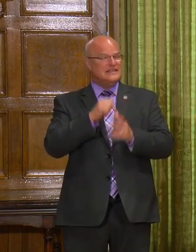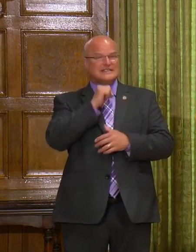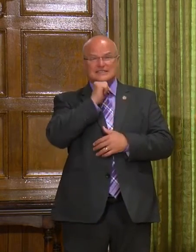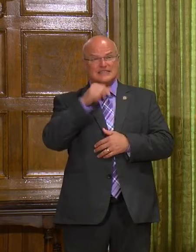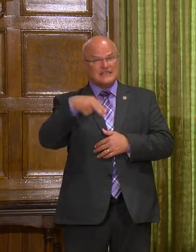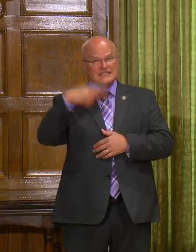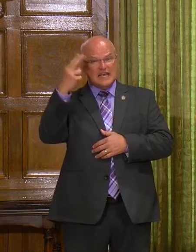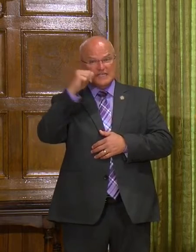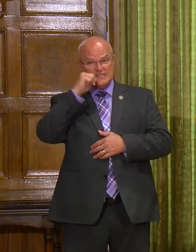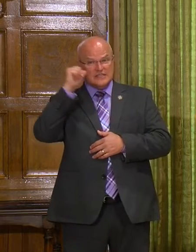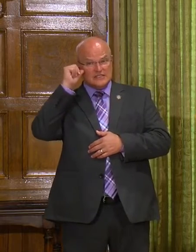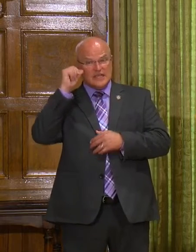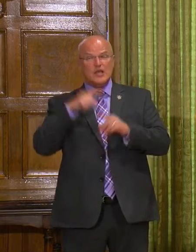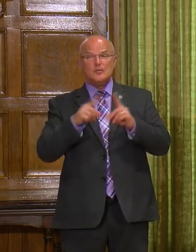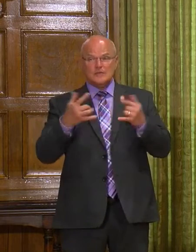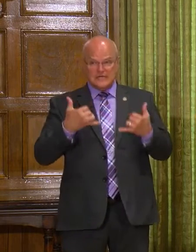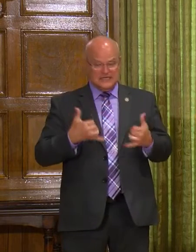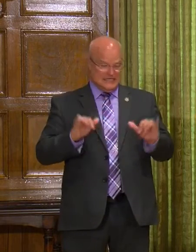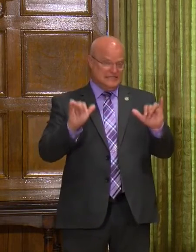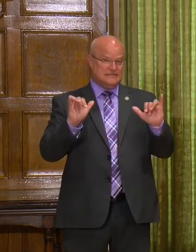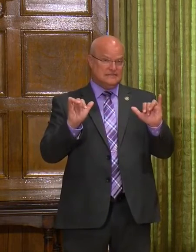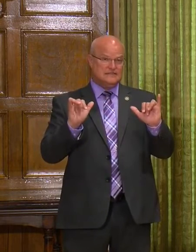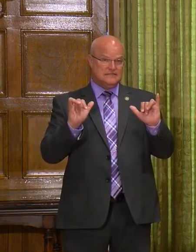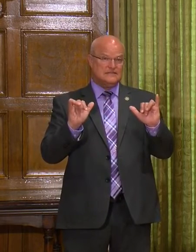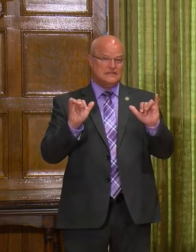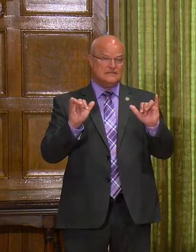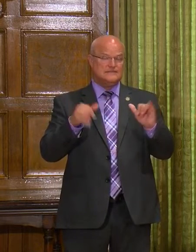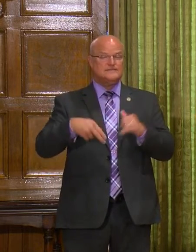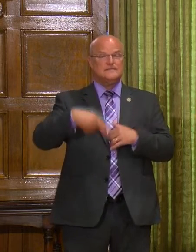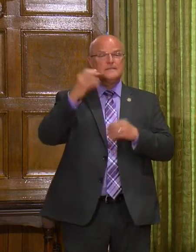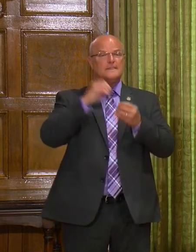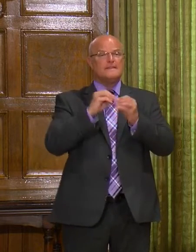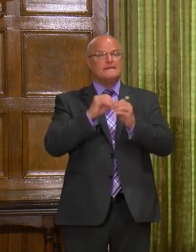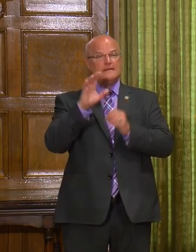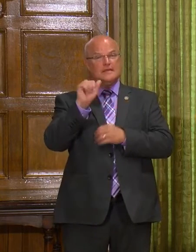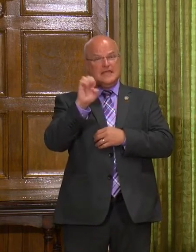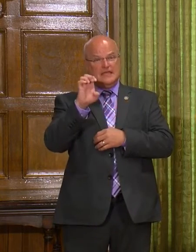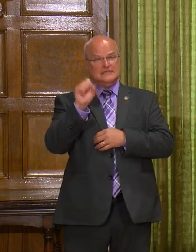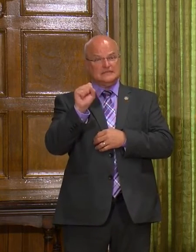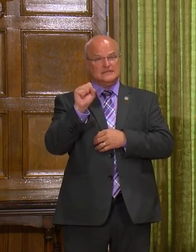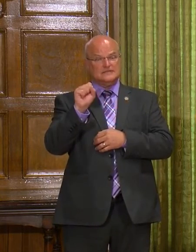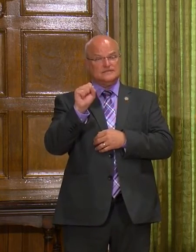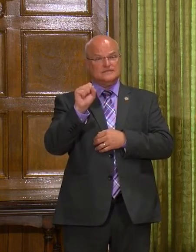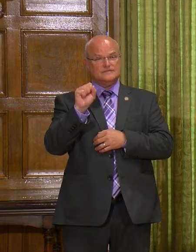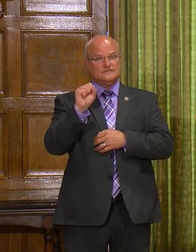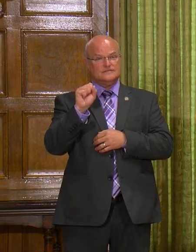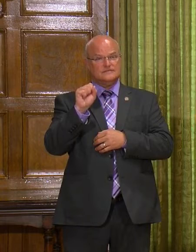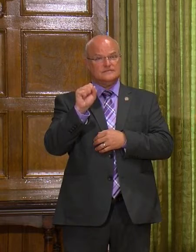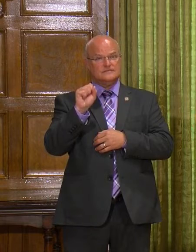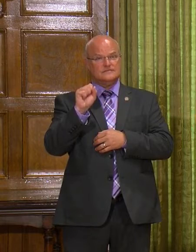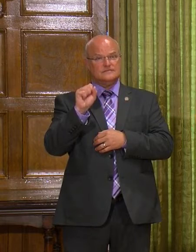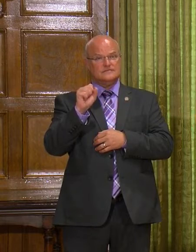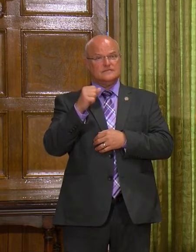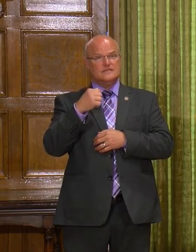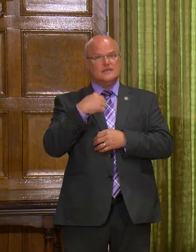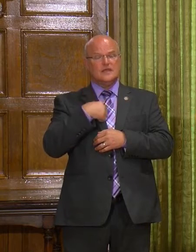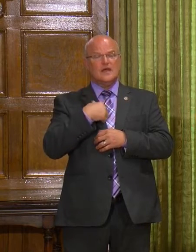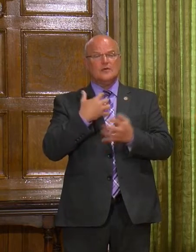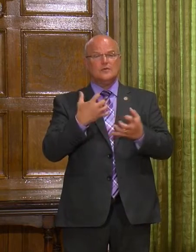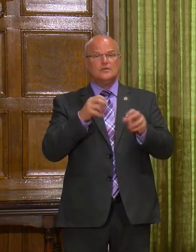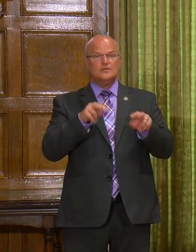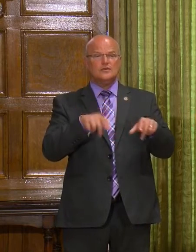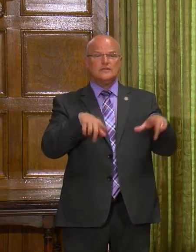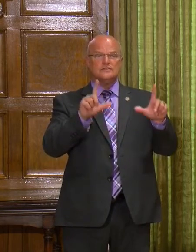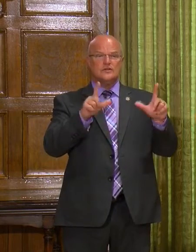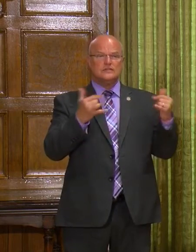high as yesterday, but it's still a high number of cases. And let's go ahead and look at